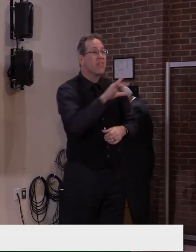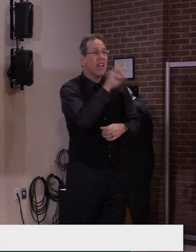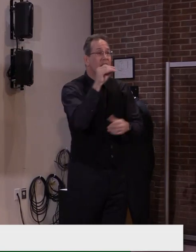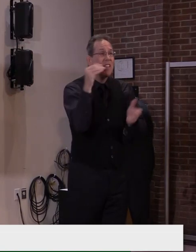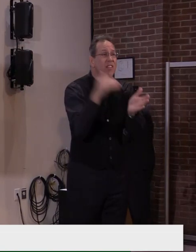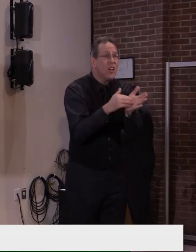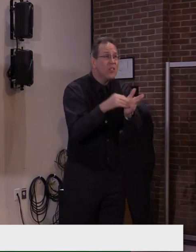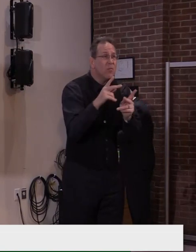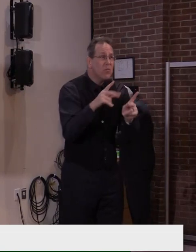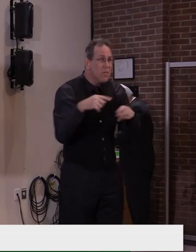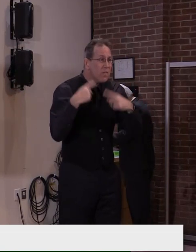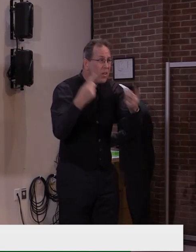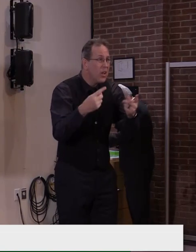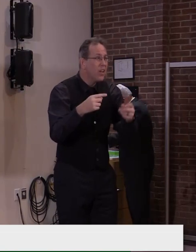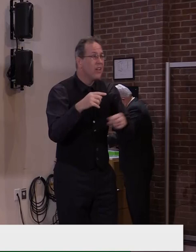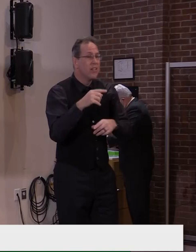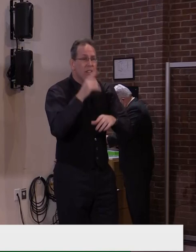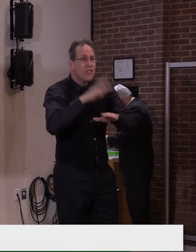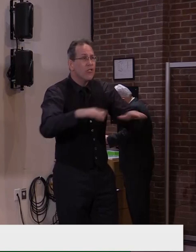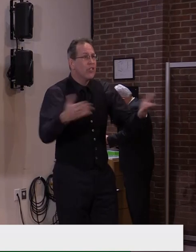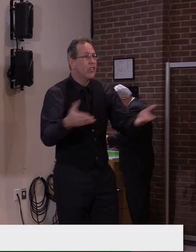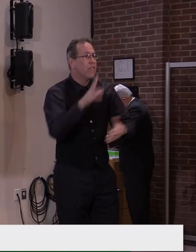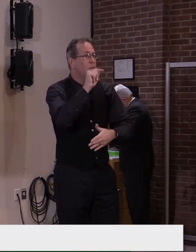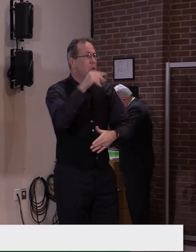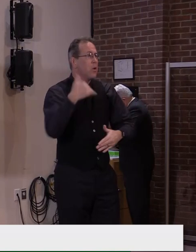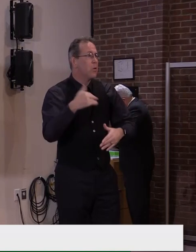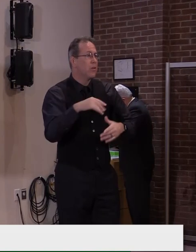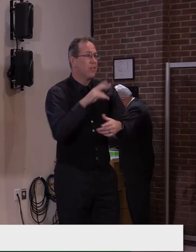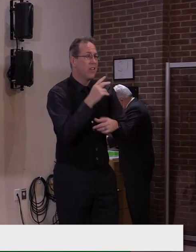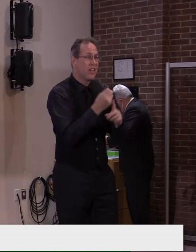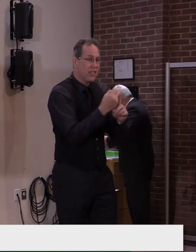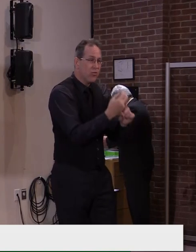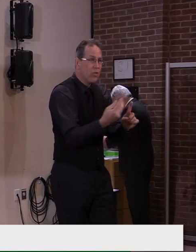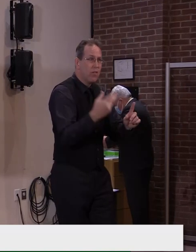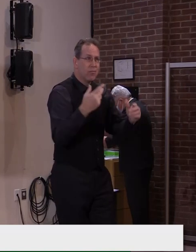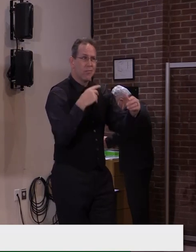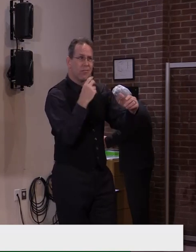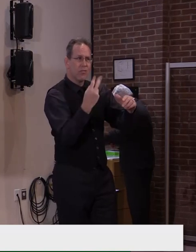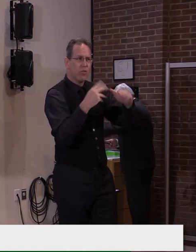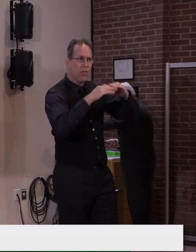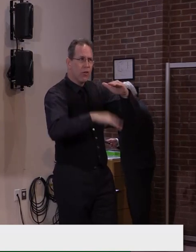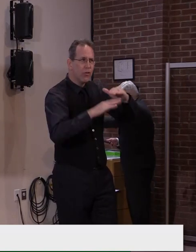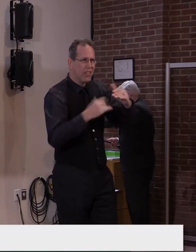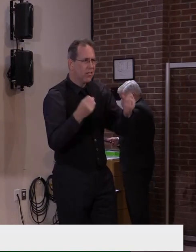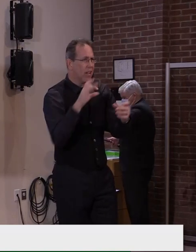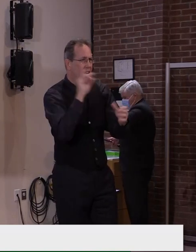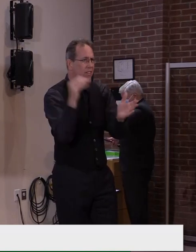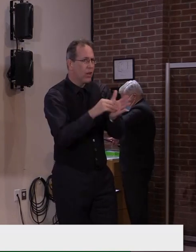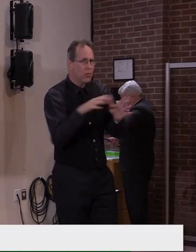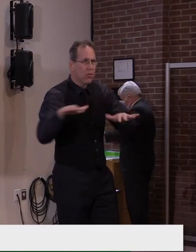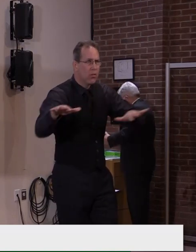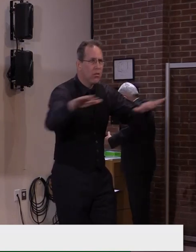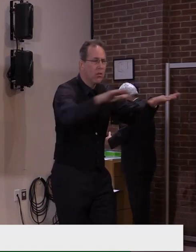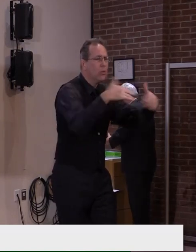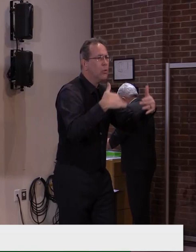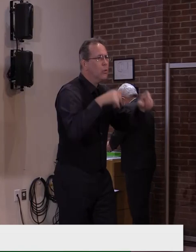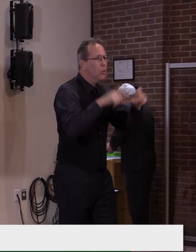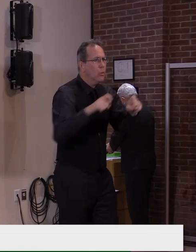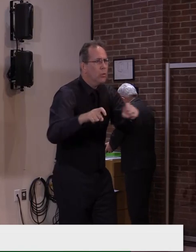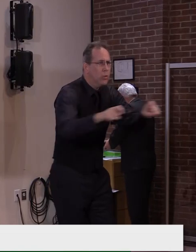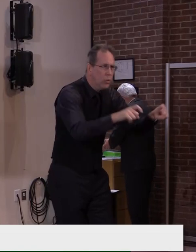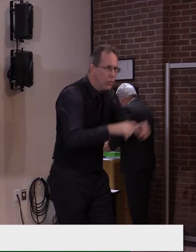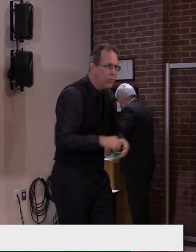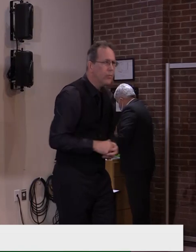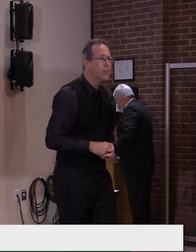kit, available to parents over the next week. Finally, before we turn over to Commissioner Pichek, today